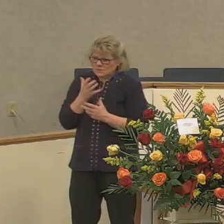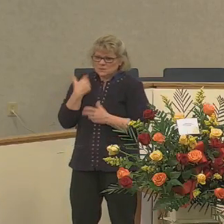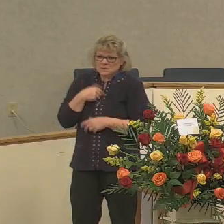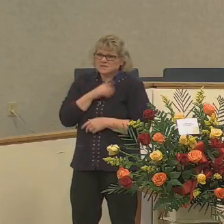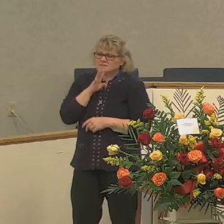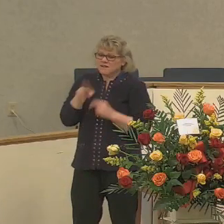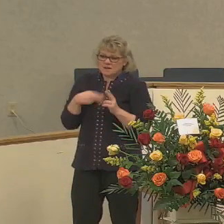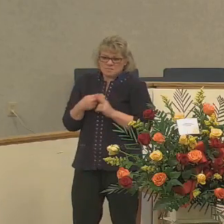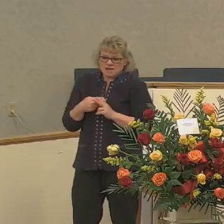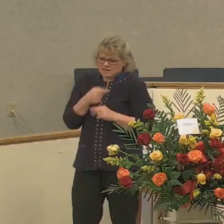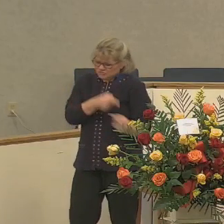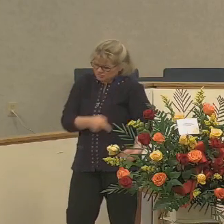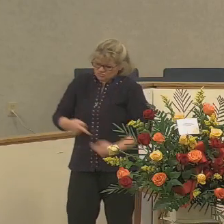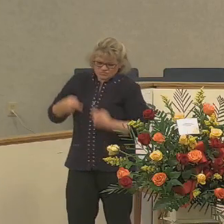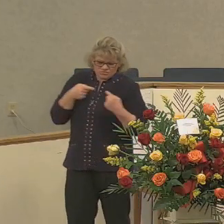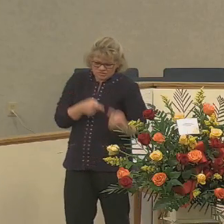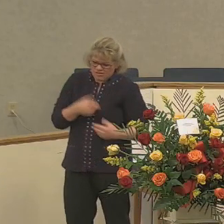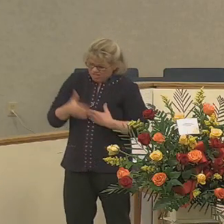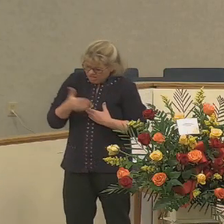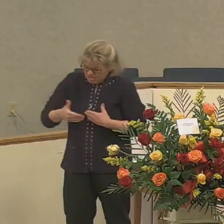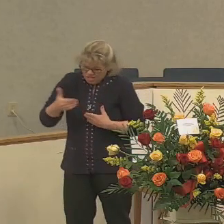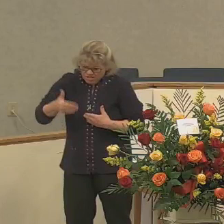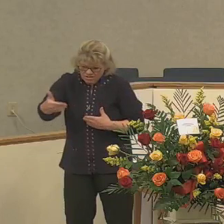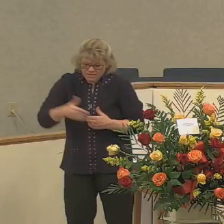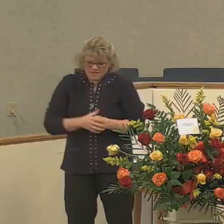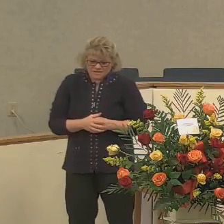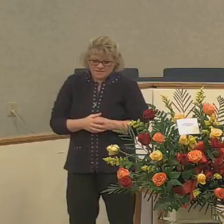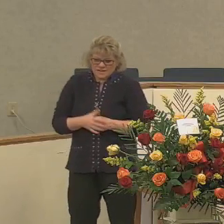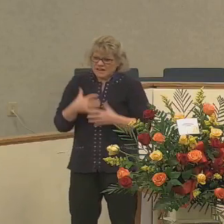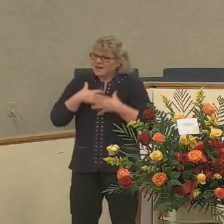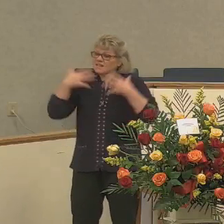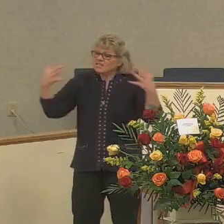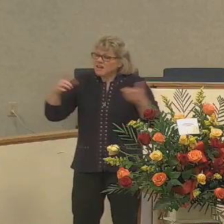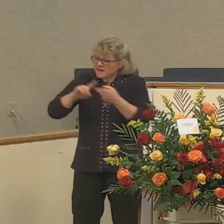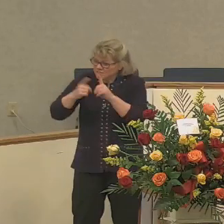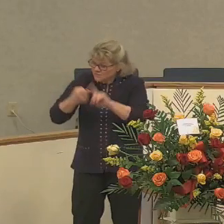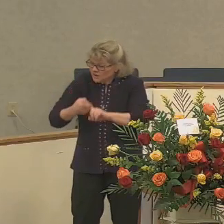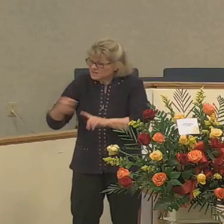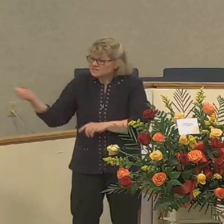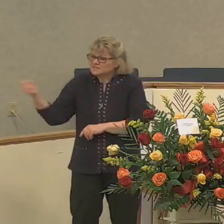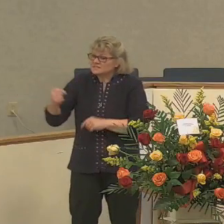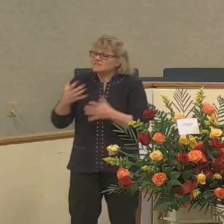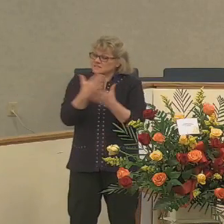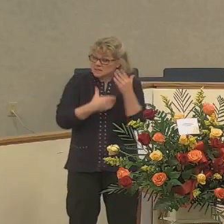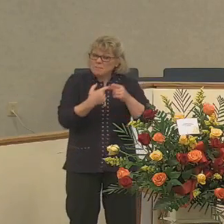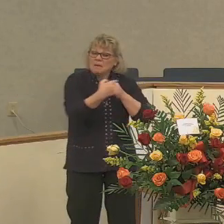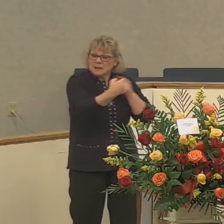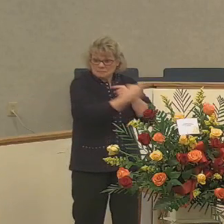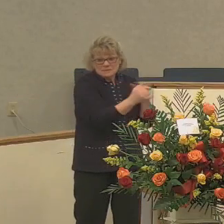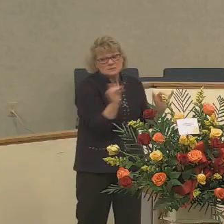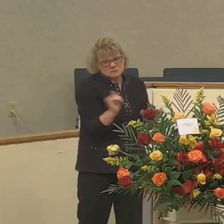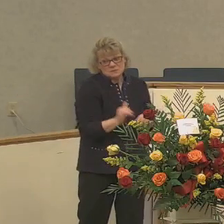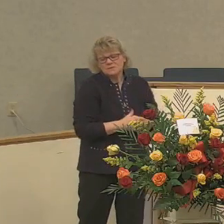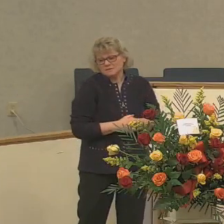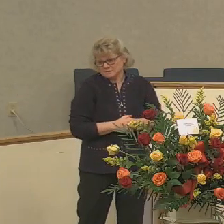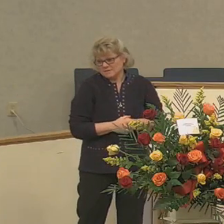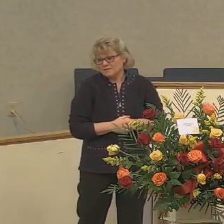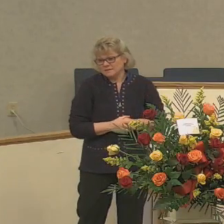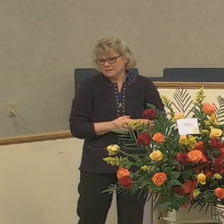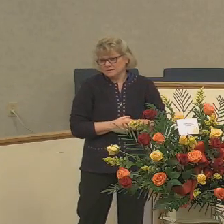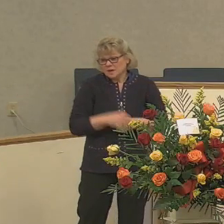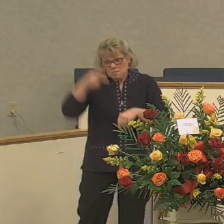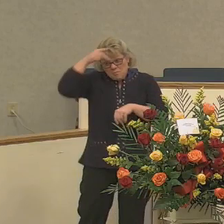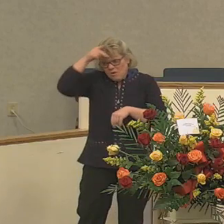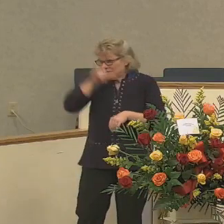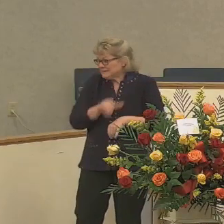it. He had some battles along the way. He had a lot of friends. He made some enemies along the way, as Paul